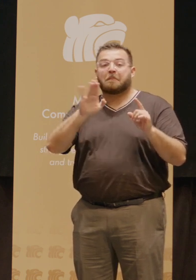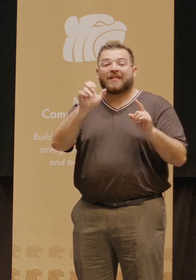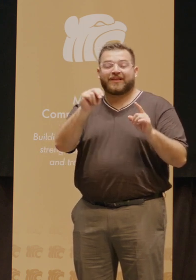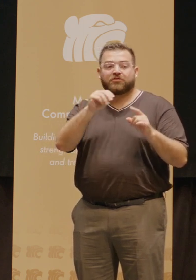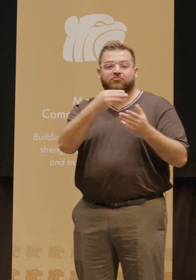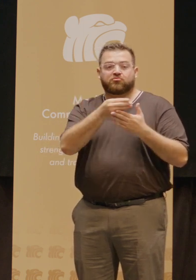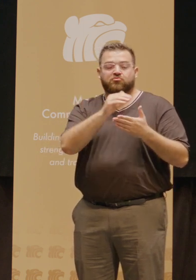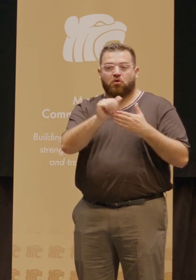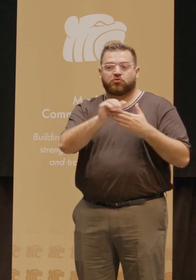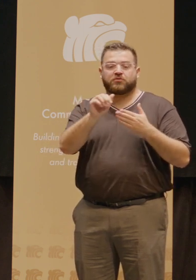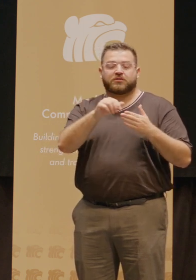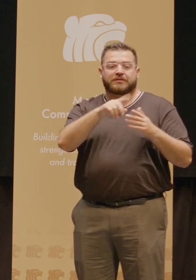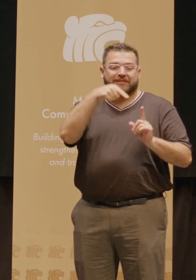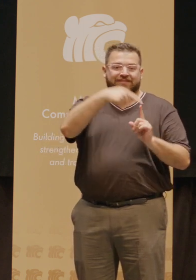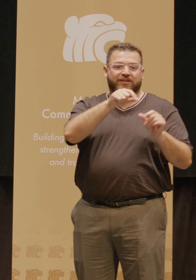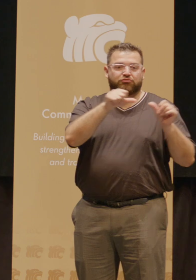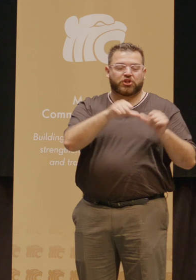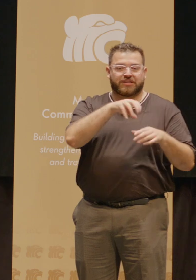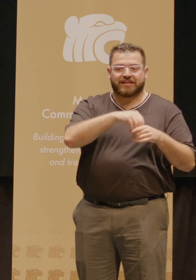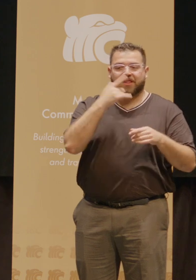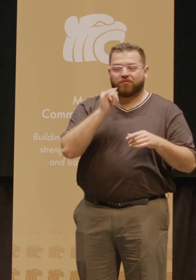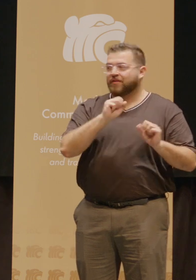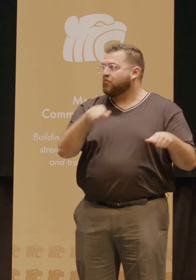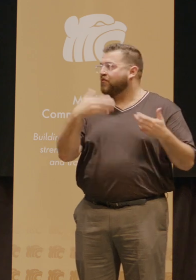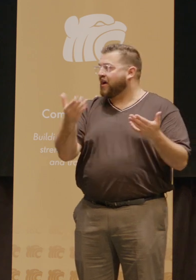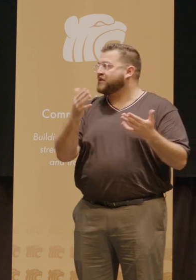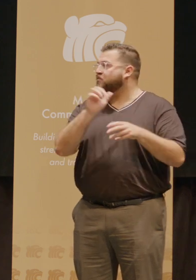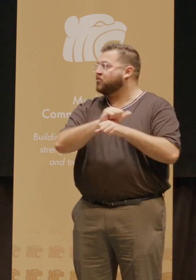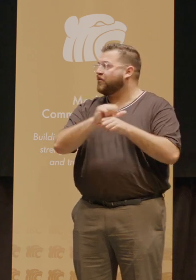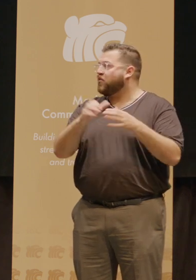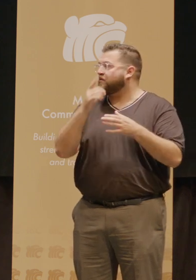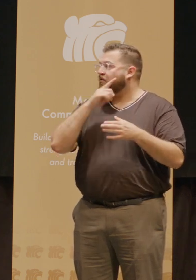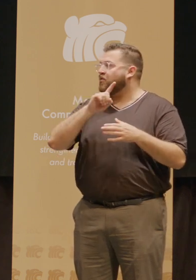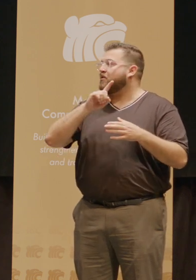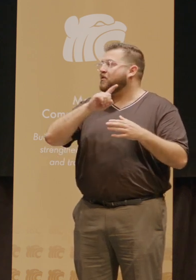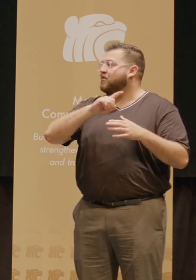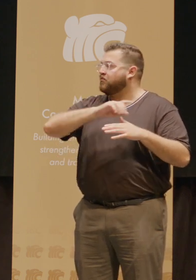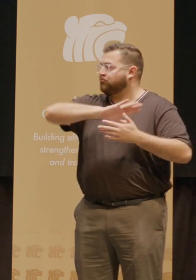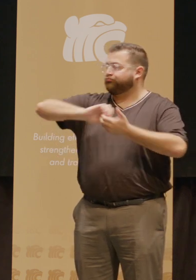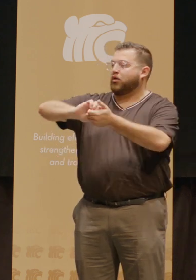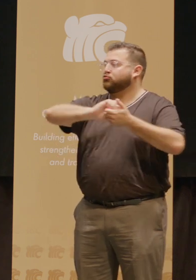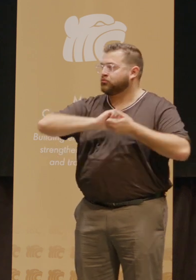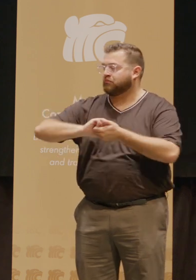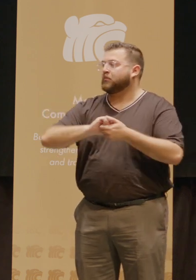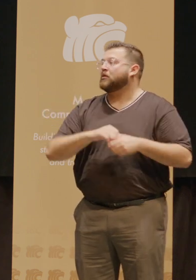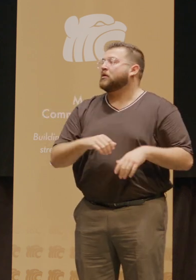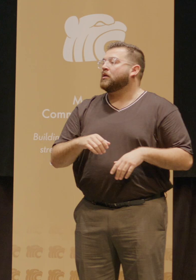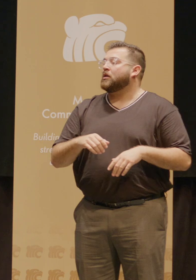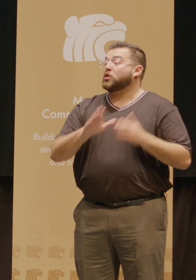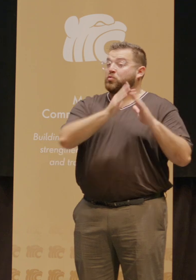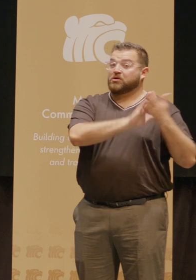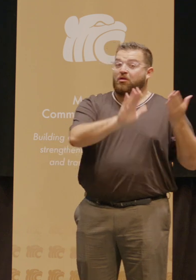state of California. It links economic and workforce development together. I think the community colleges are key for this. I think